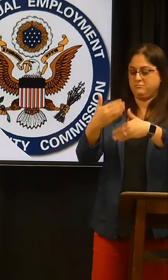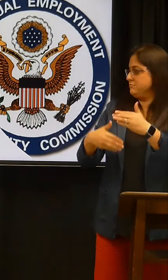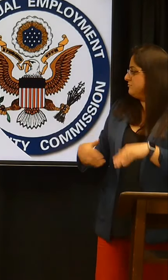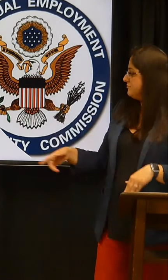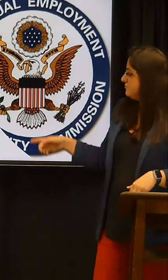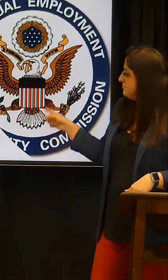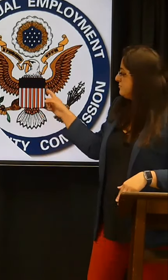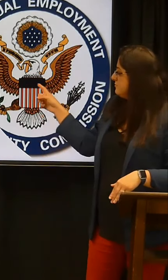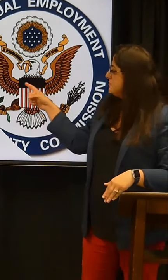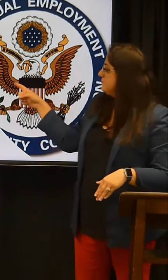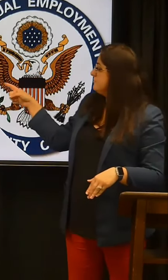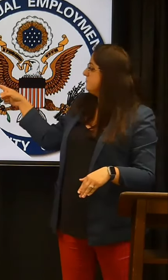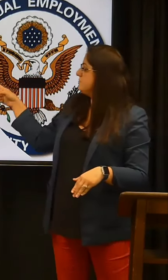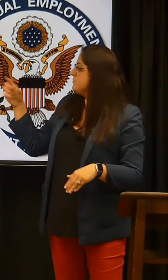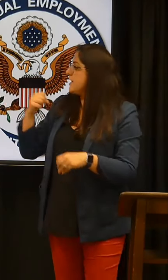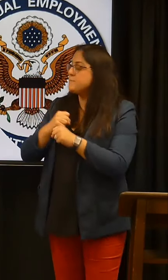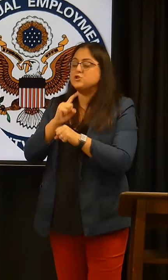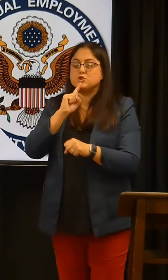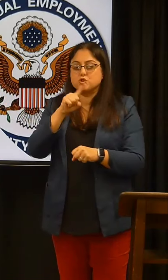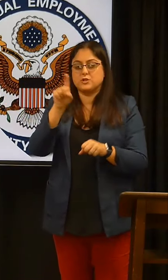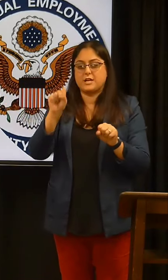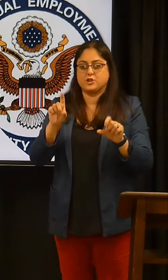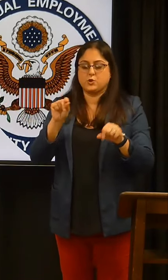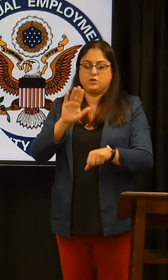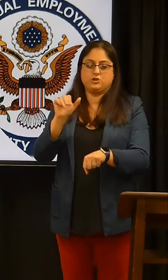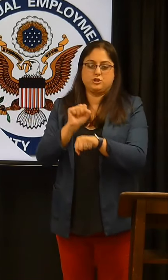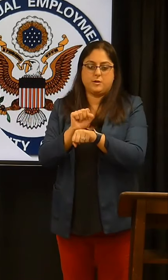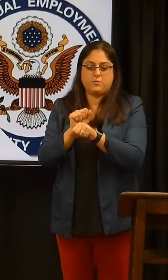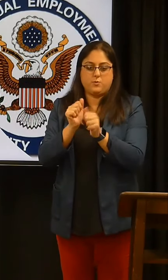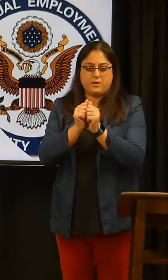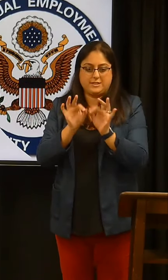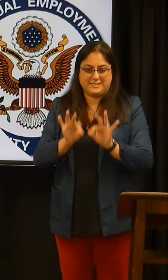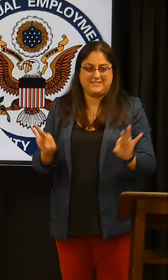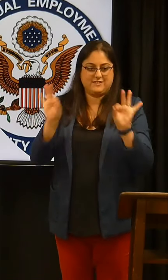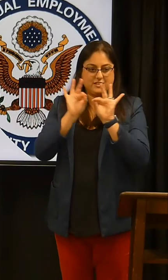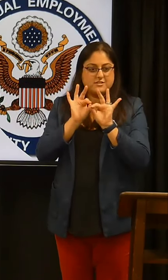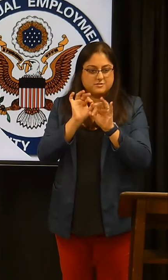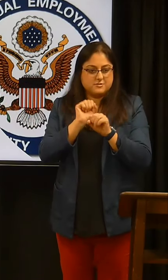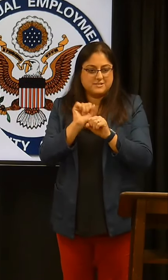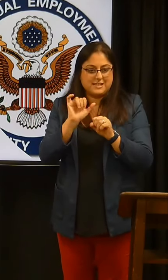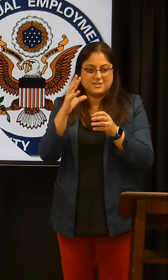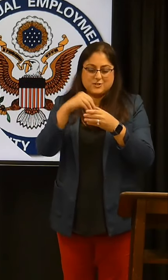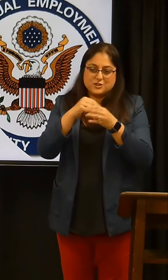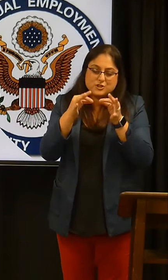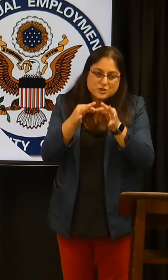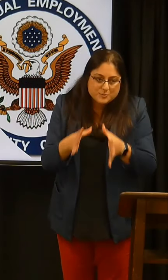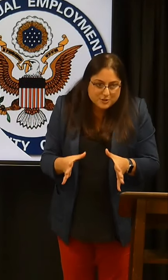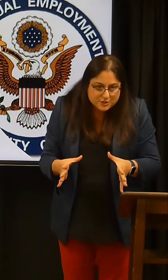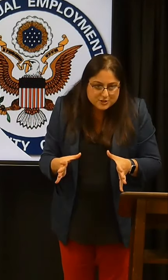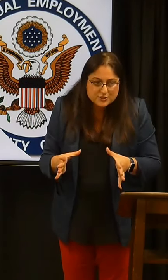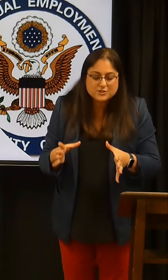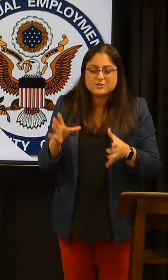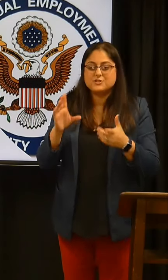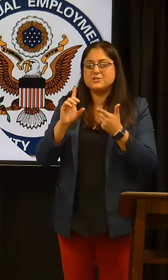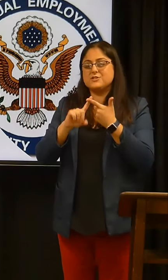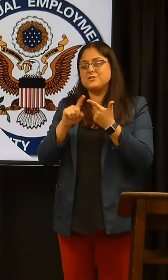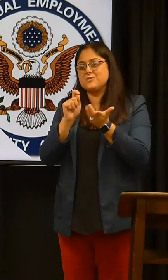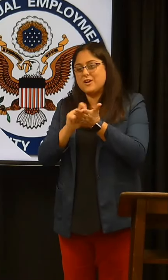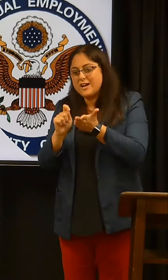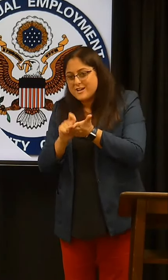they can see someone who is coming up to their desk, and that they're able to do their major